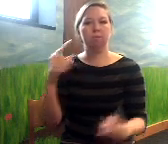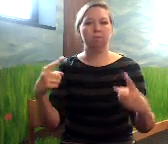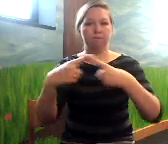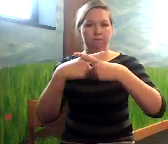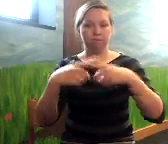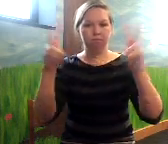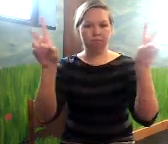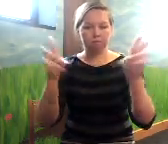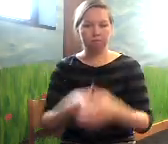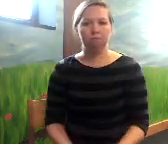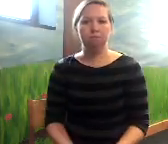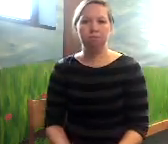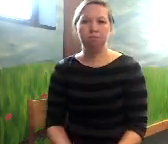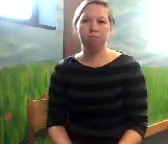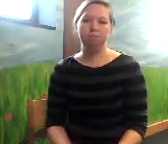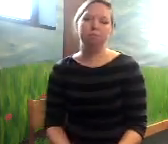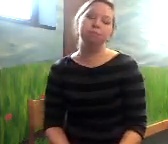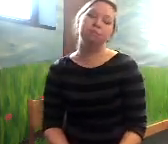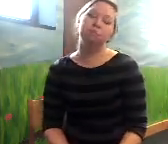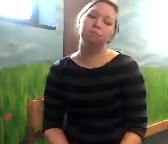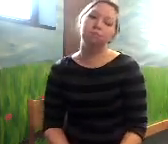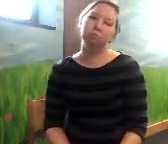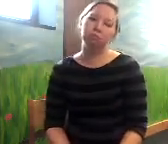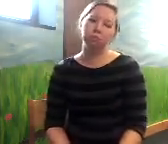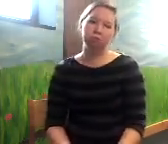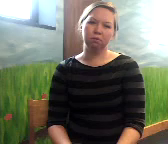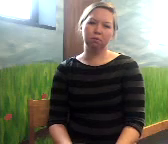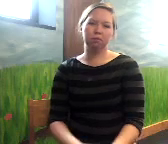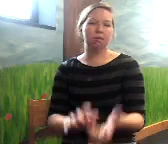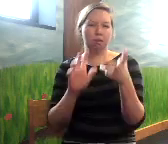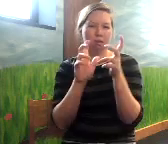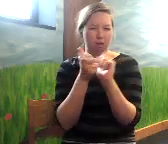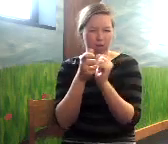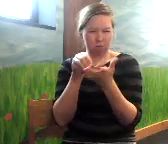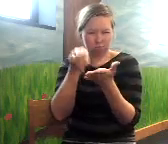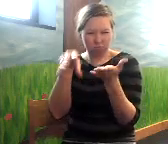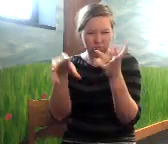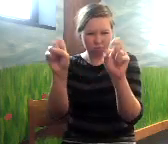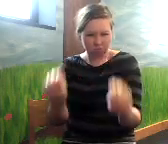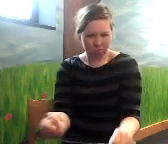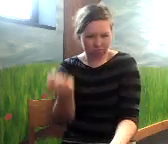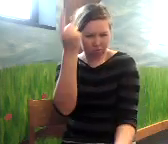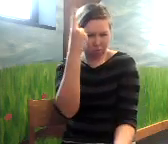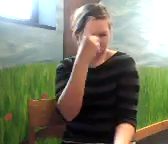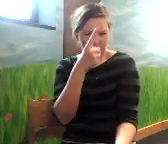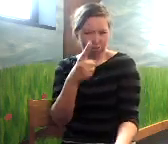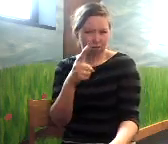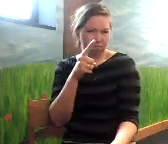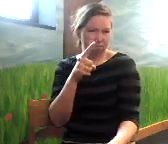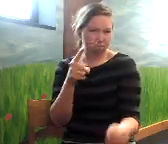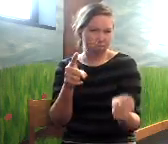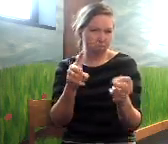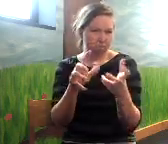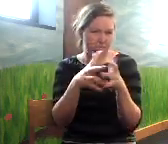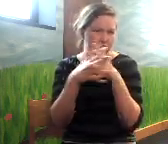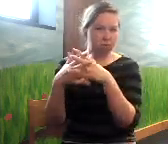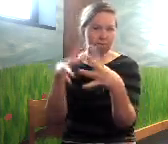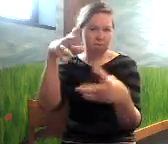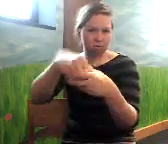In order for students to fully understand America's involvement in Vietnam, there's three key concepts that